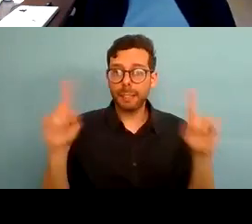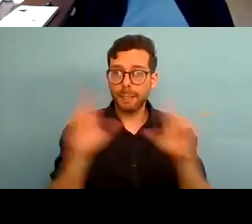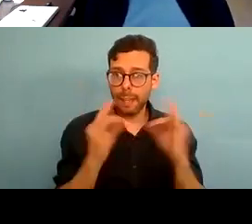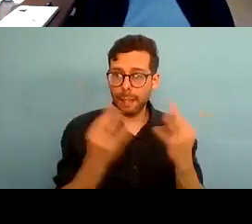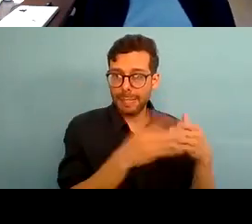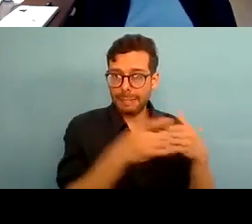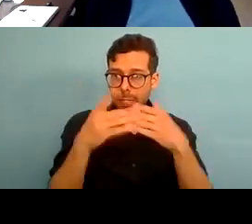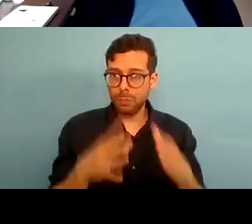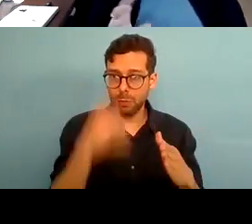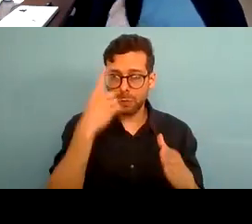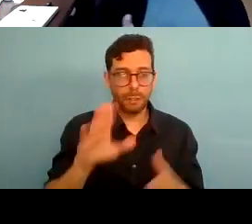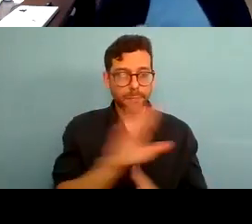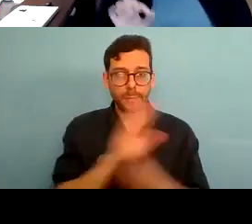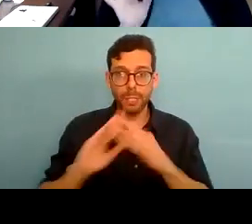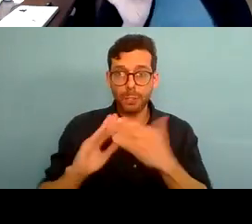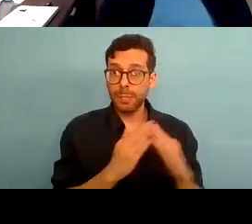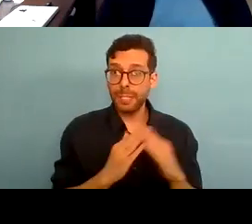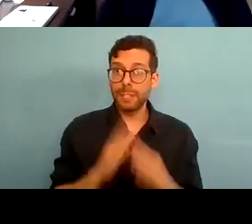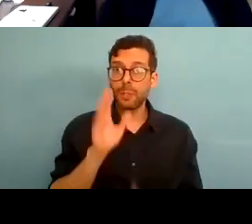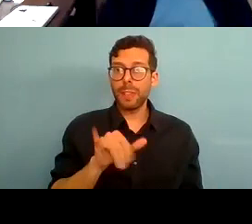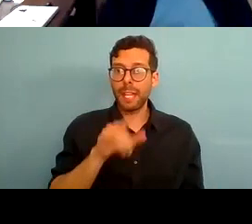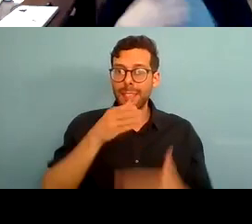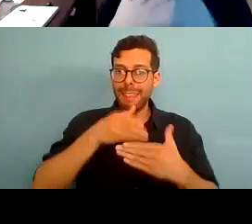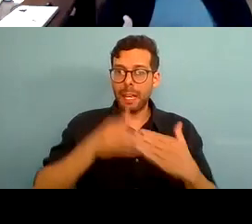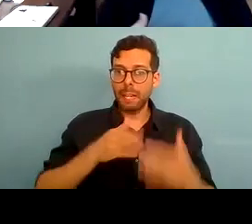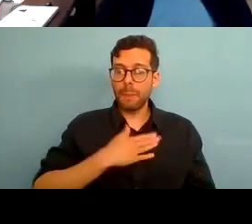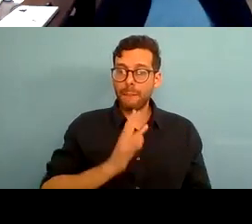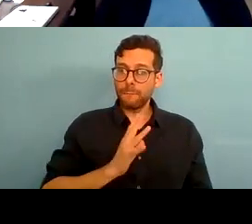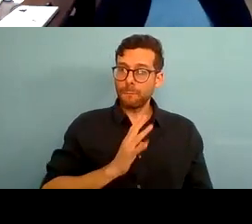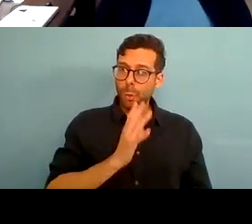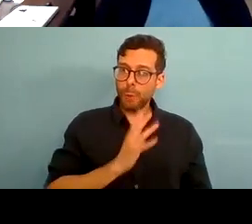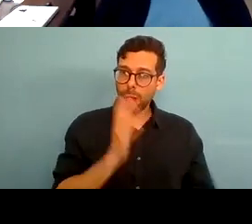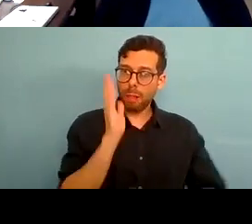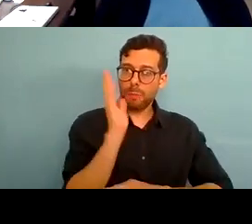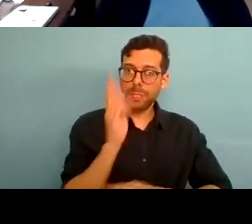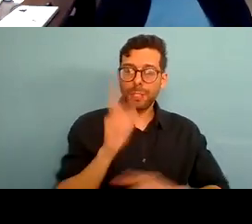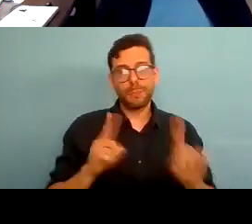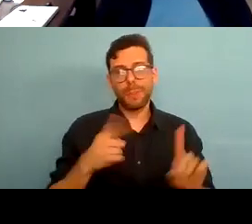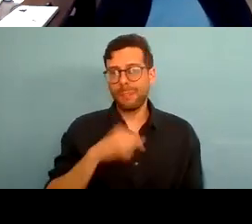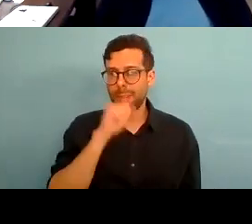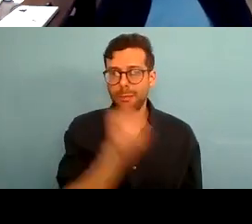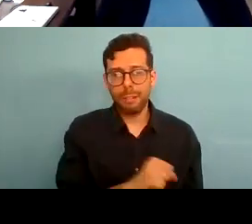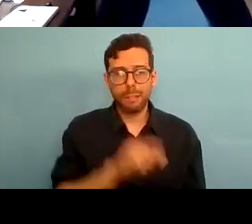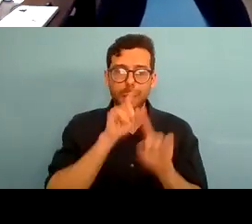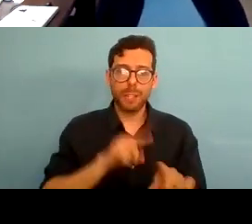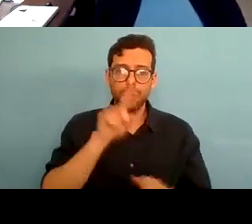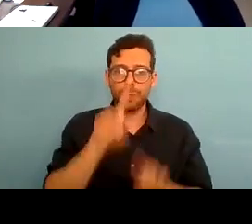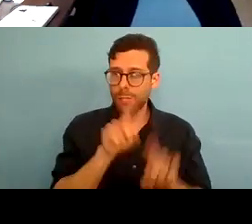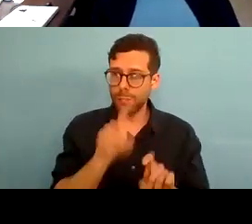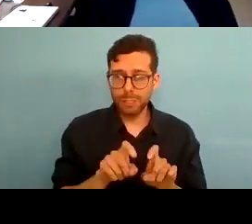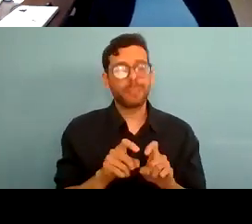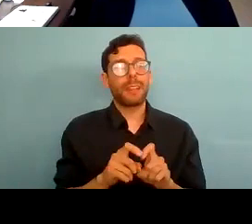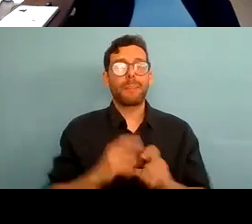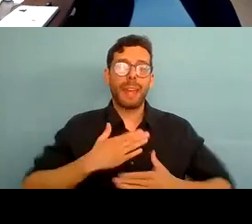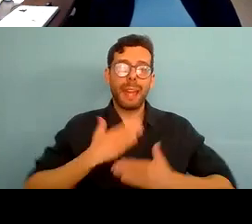community. So those are the end of my really formal remarks. But like I said, I love answering questions. And so I'm more than happy to do that. So I'm going to